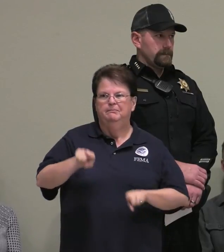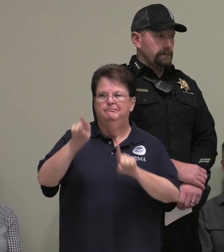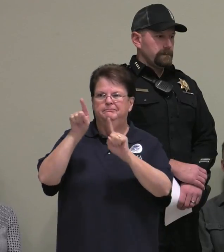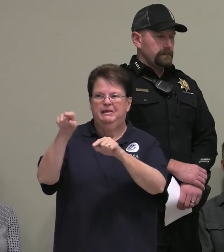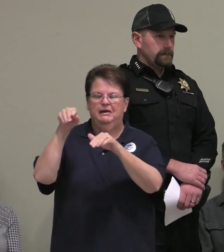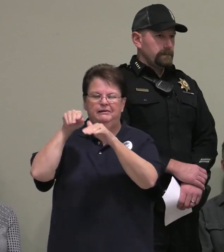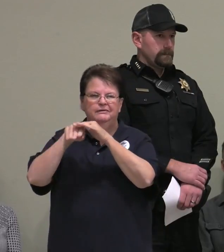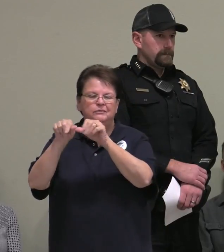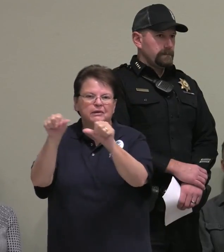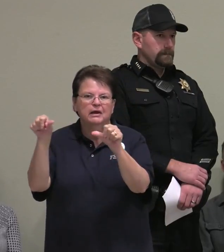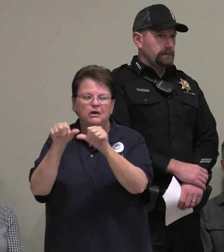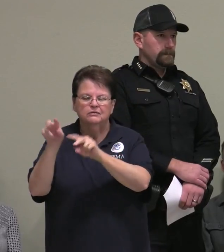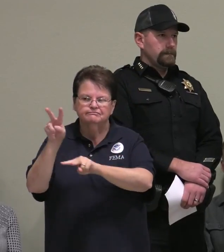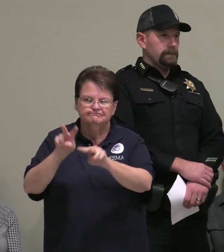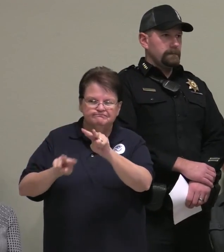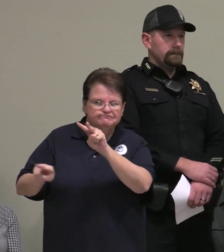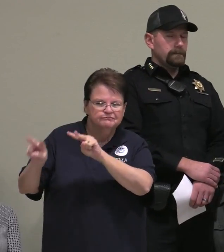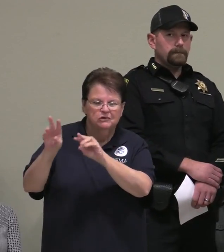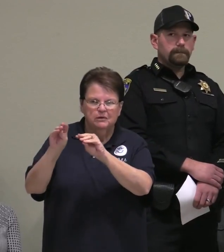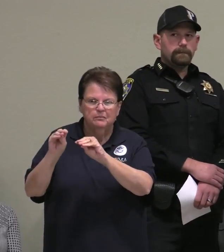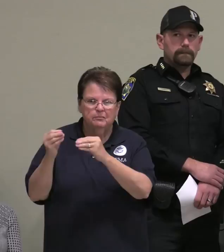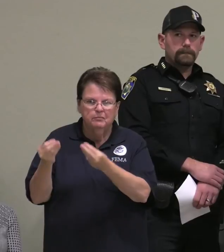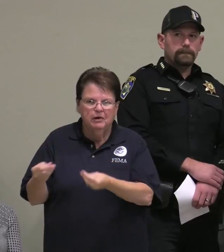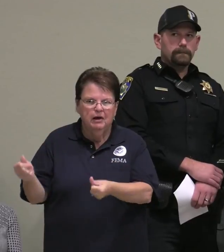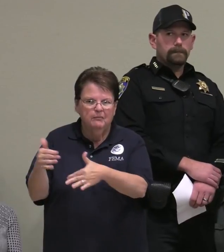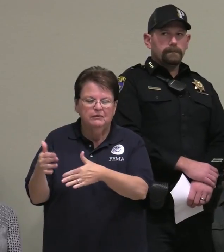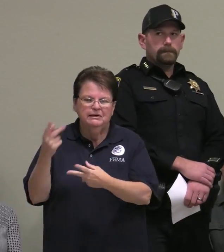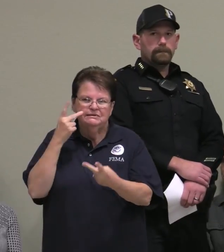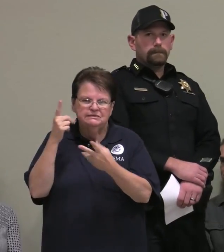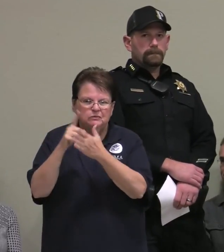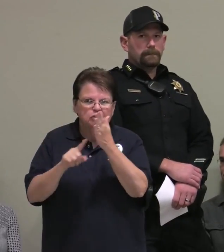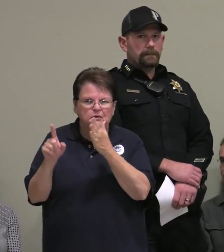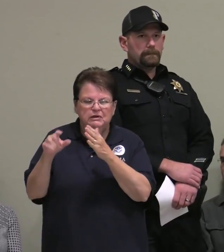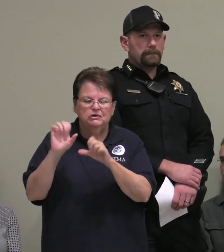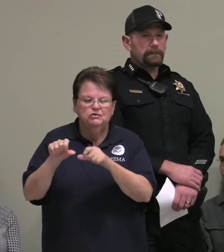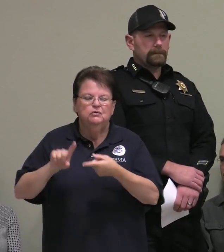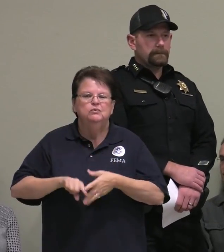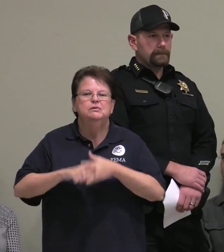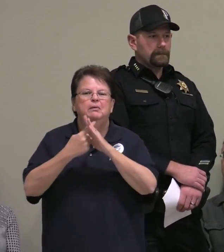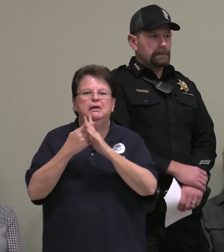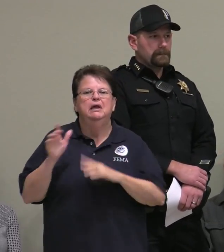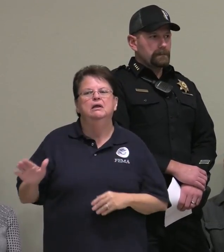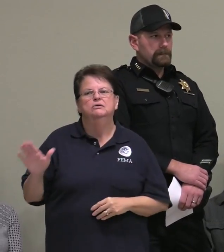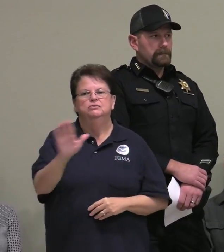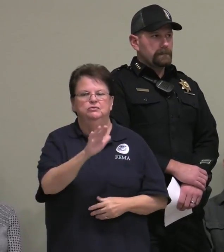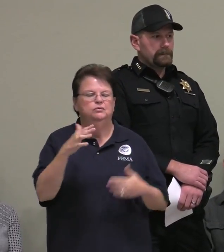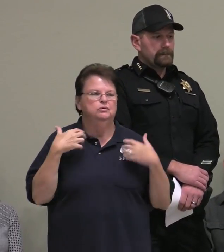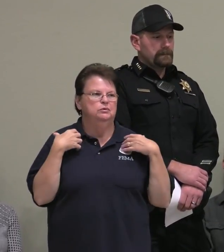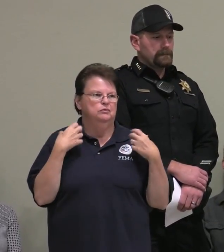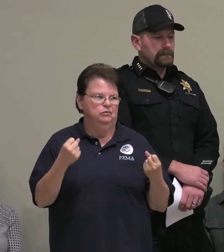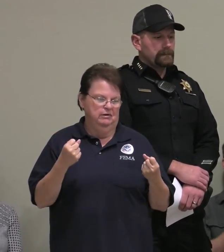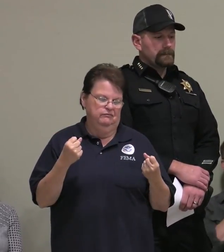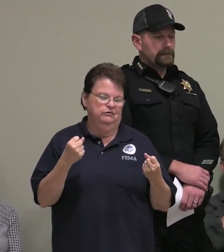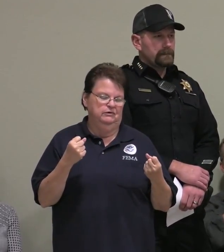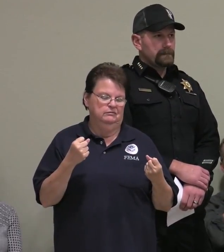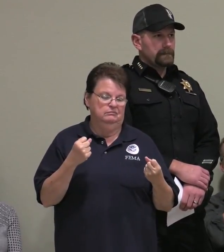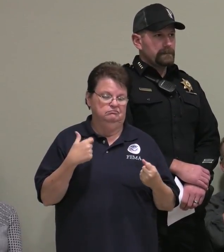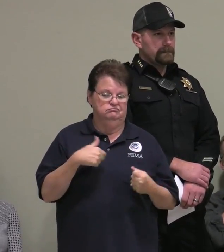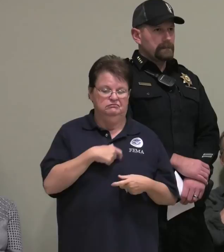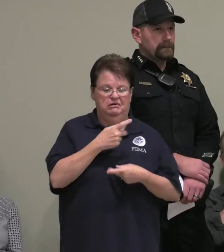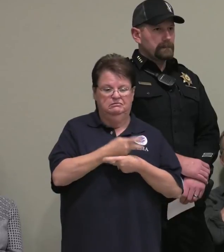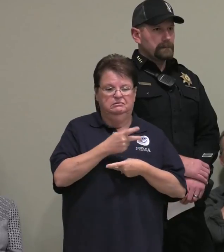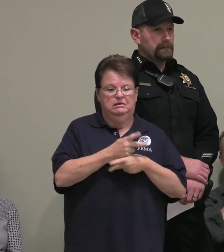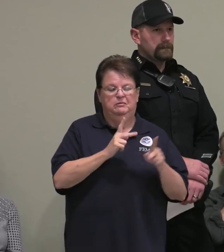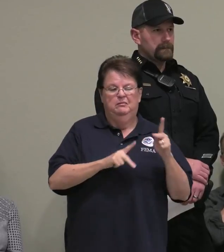so that you can assess your property, do the things that you need to do to start on the road to recovery. I can assure you that us keeping